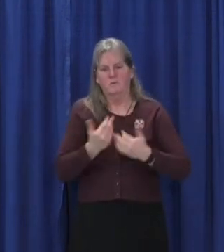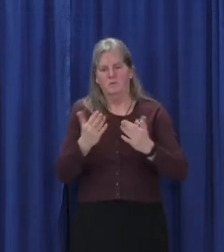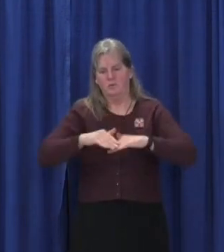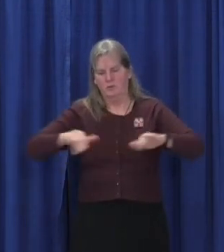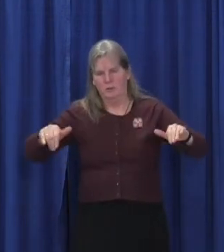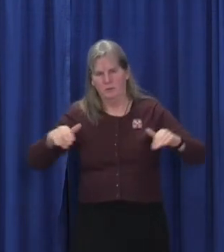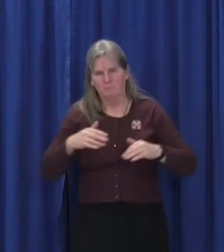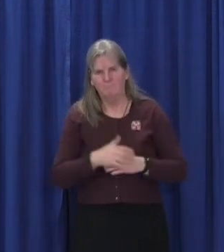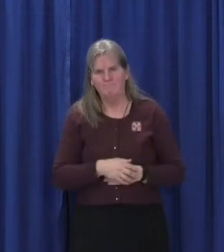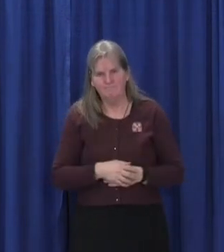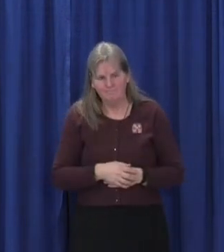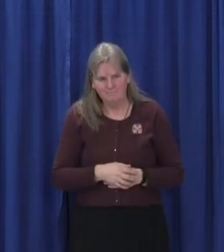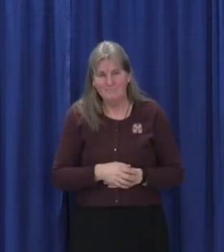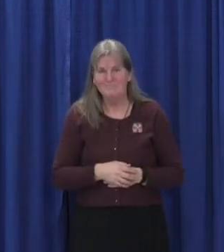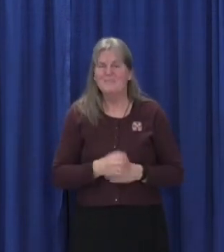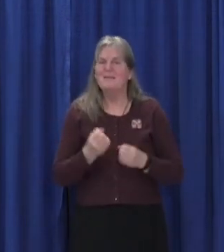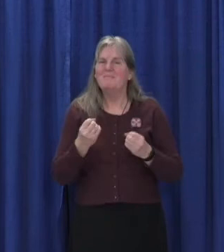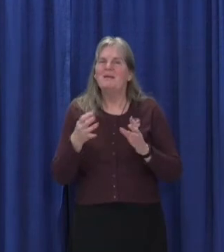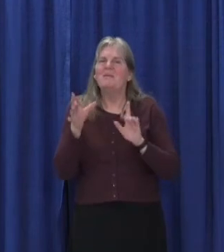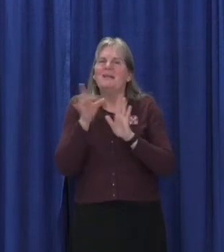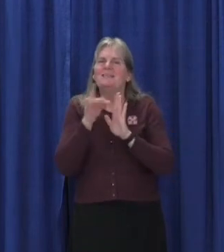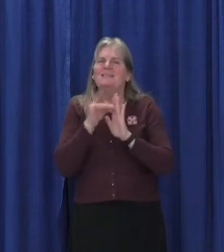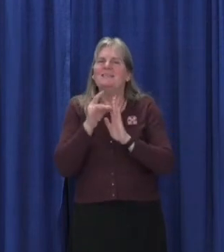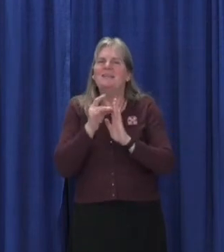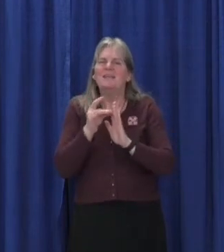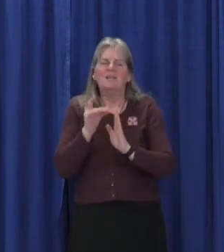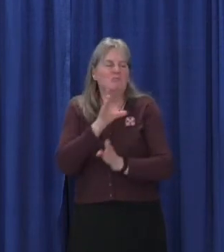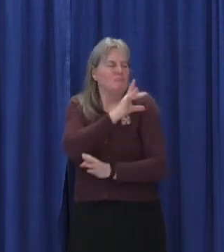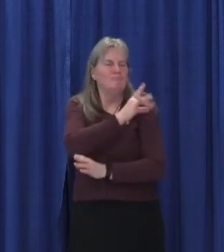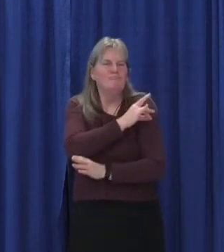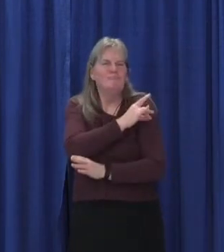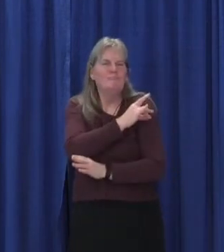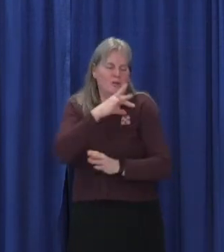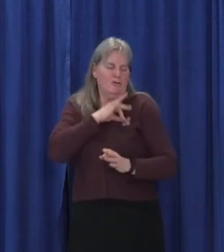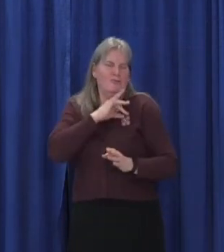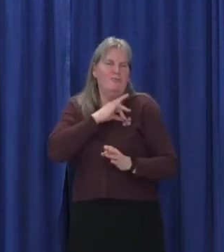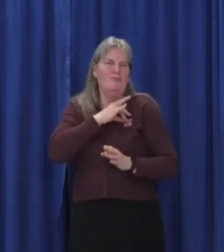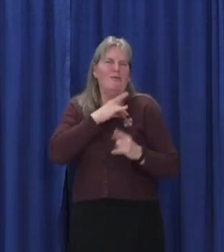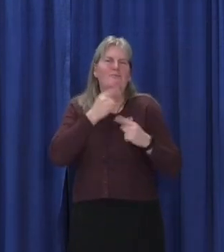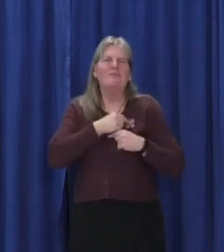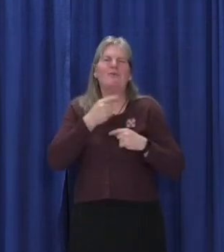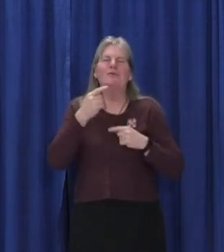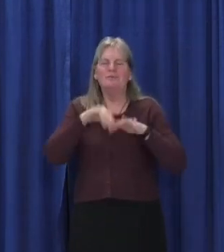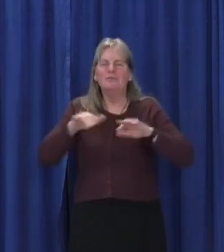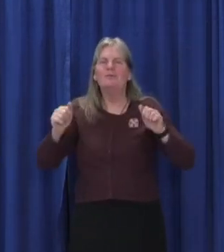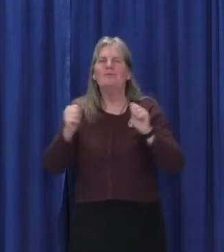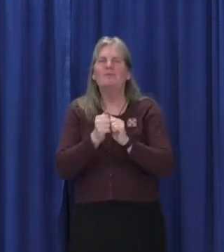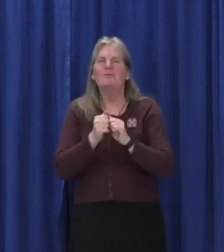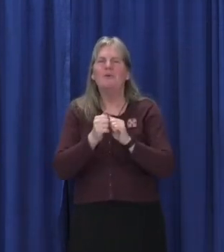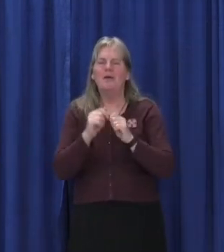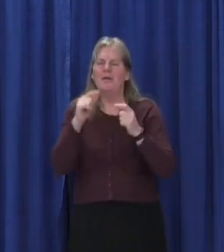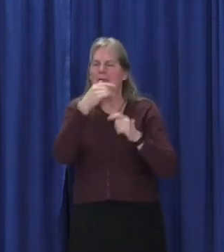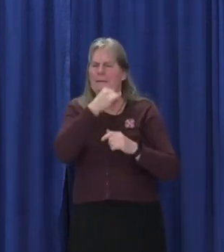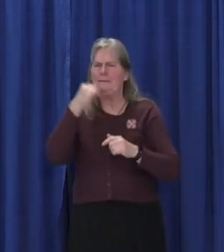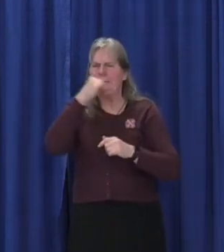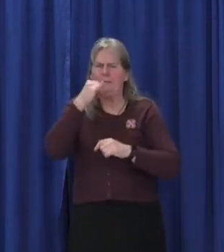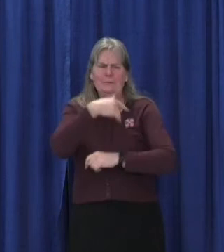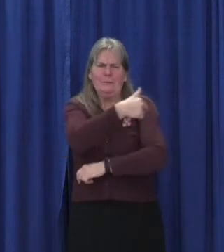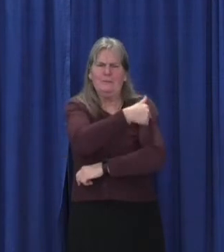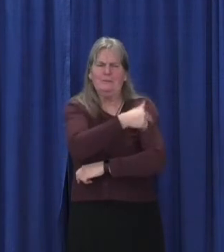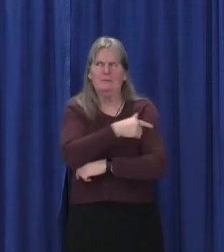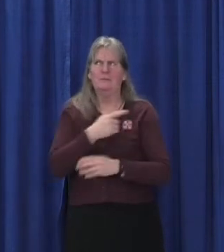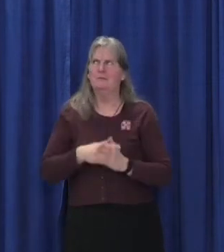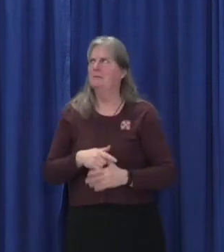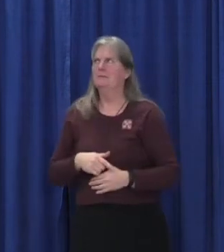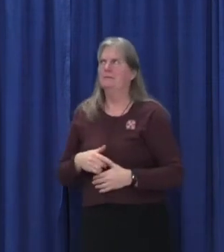We're giving out a lot of stickers to kids with sore arms these days, and some of them are not too happy to